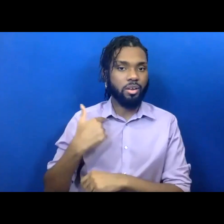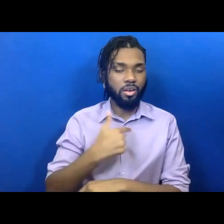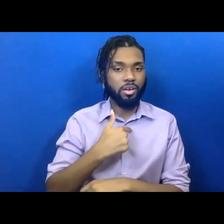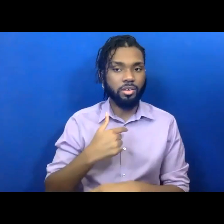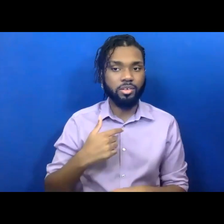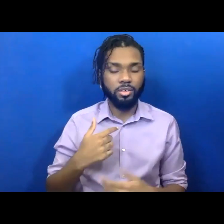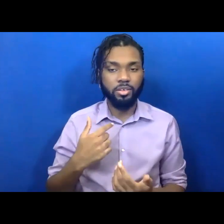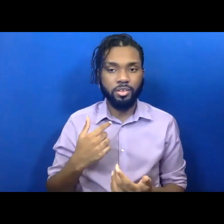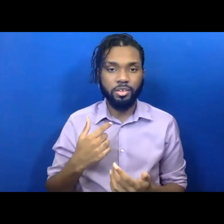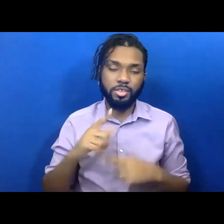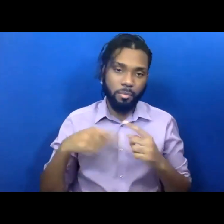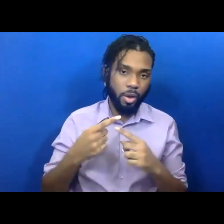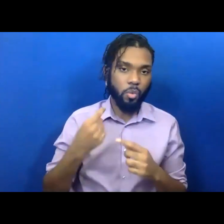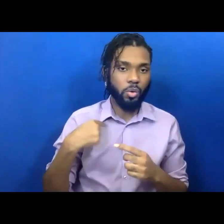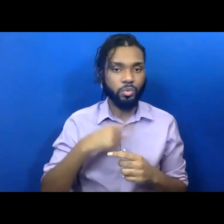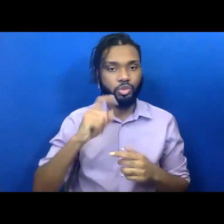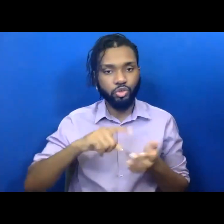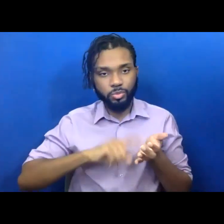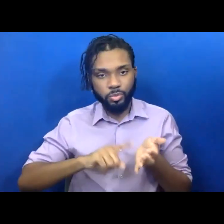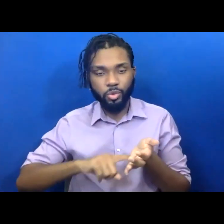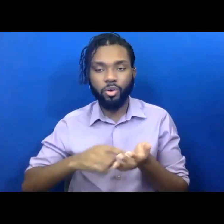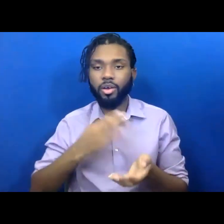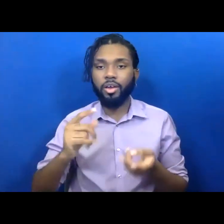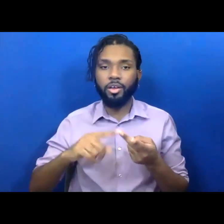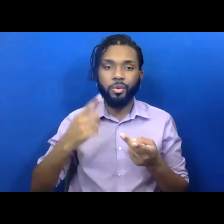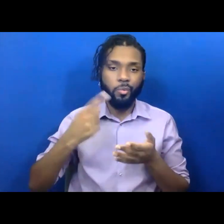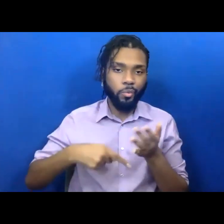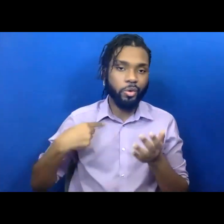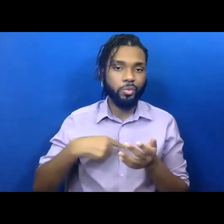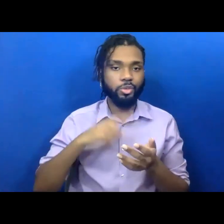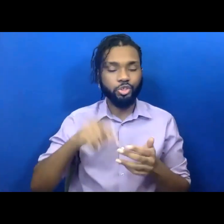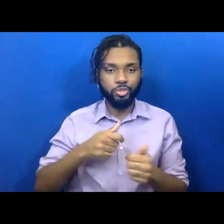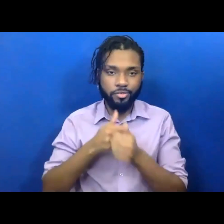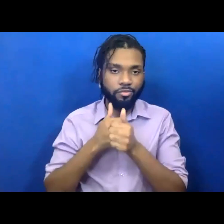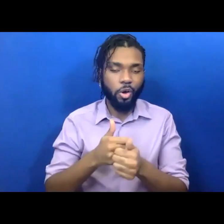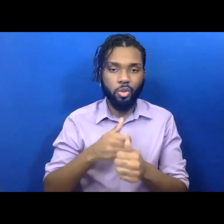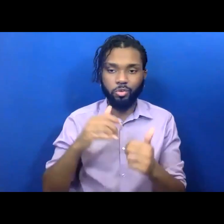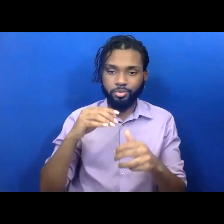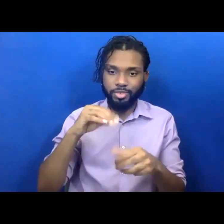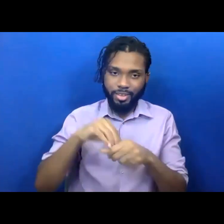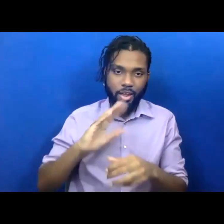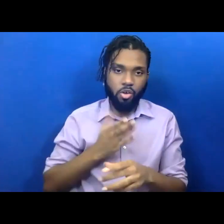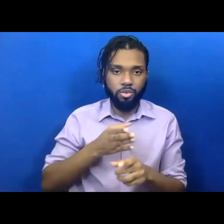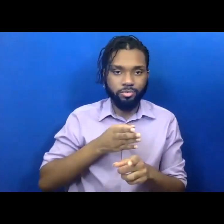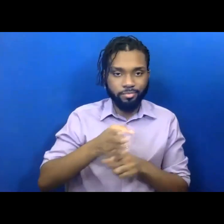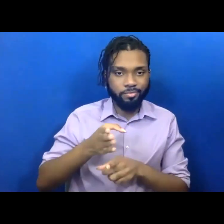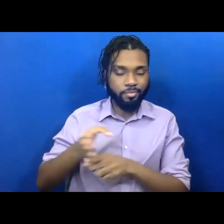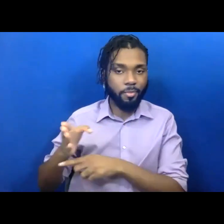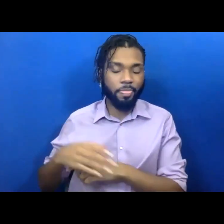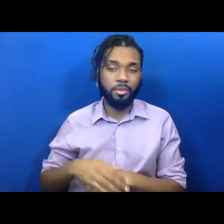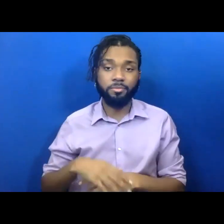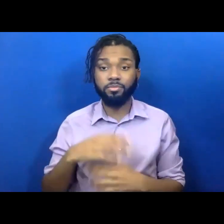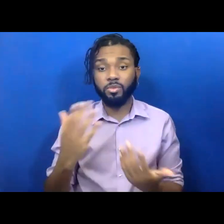be exploring and what we're supposed to be sticking to within our discipline. So